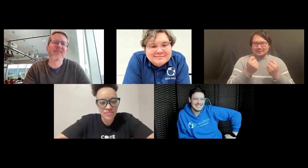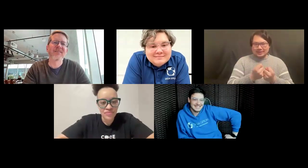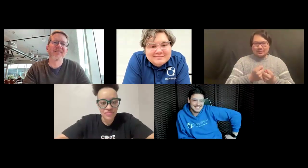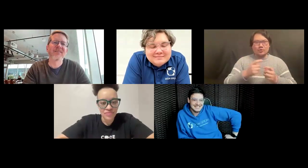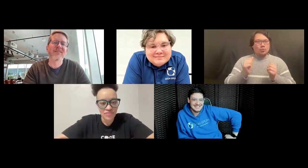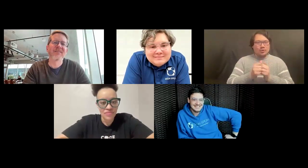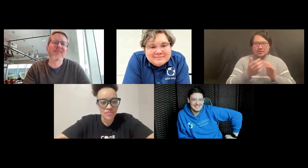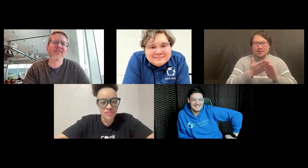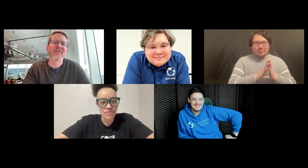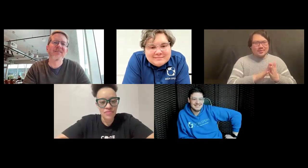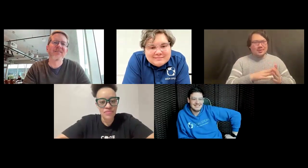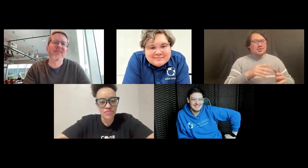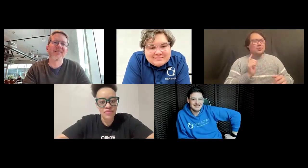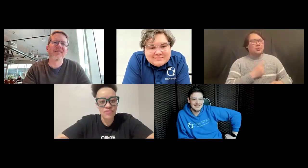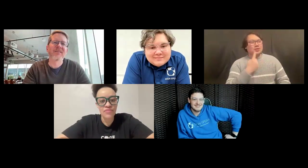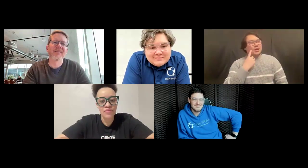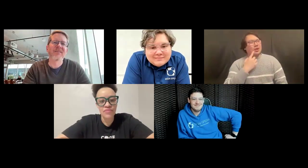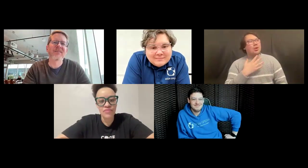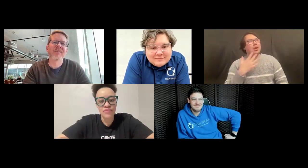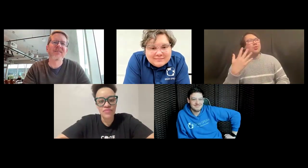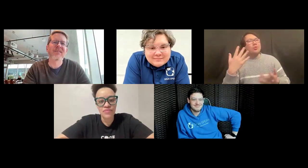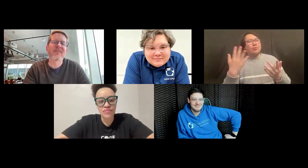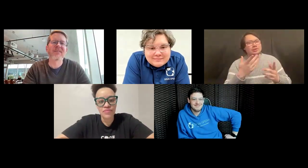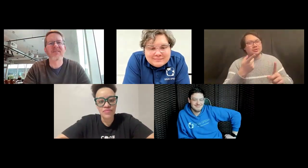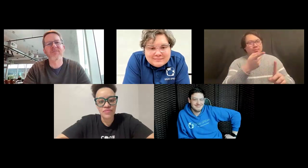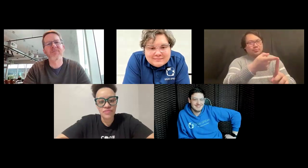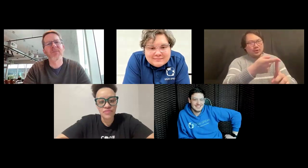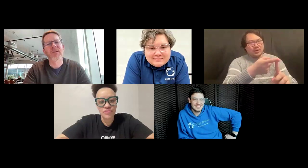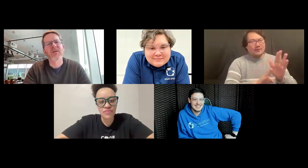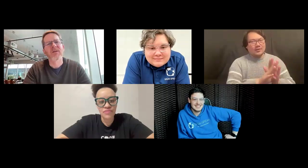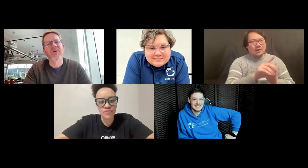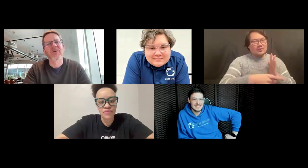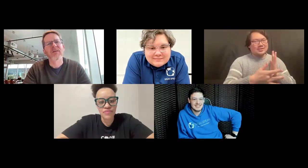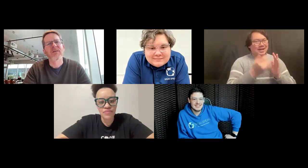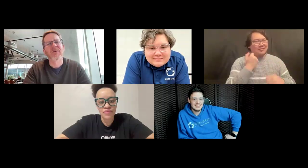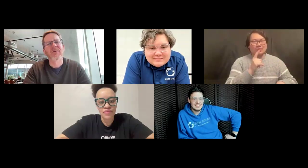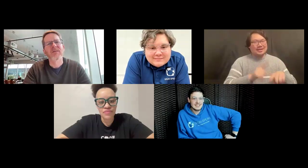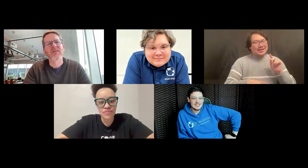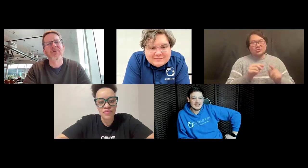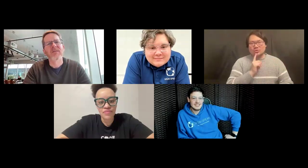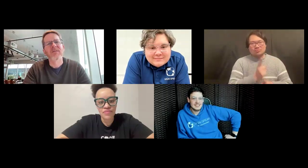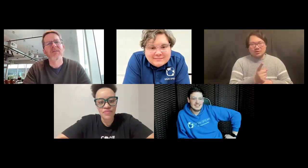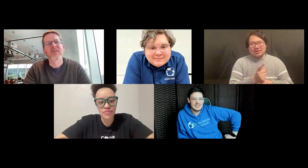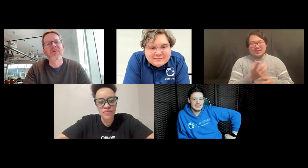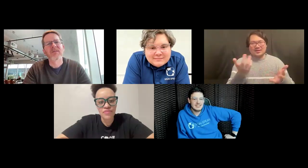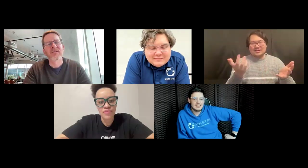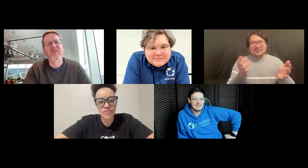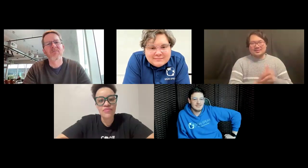when we kind of look at the team and look at the community, we just think, what's the point of developing the technology,